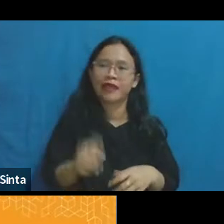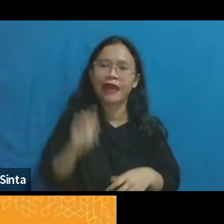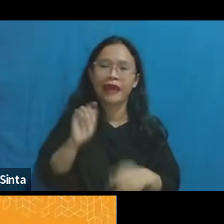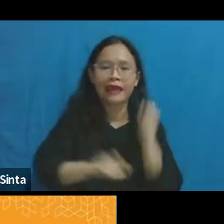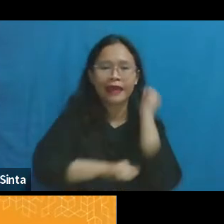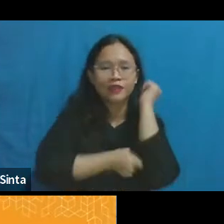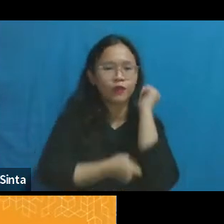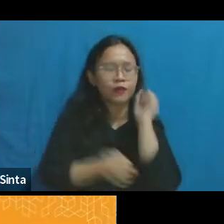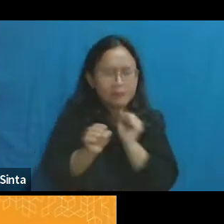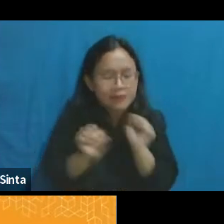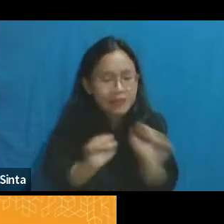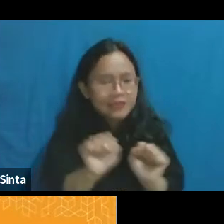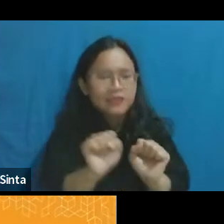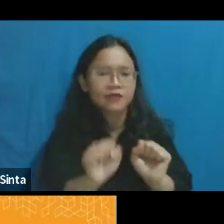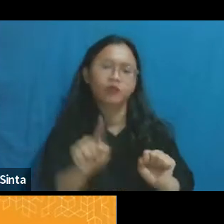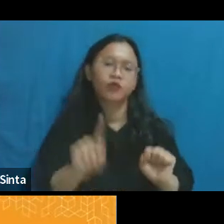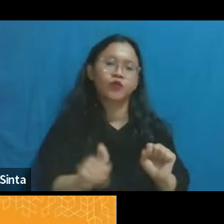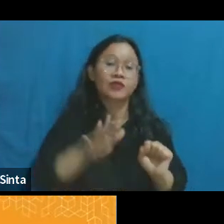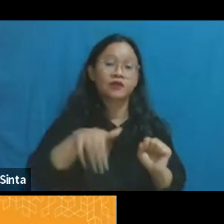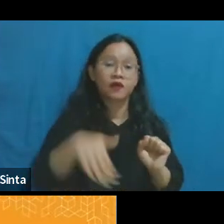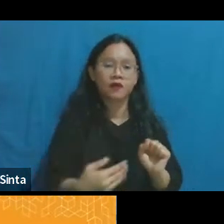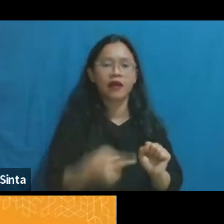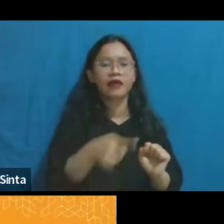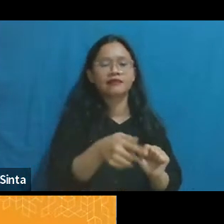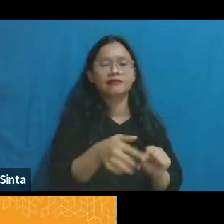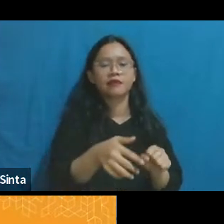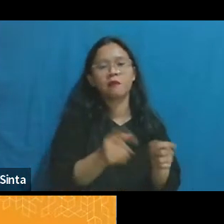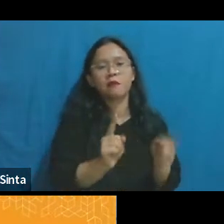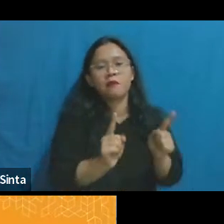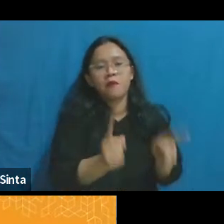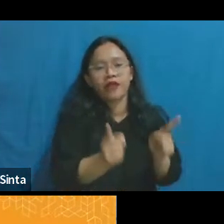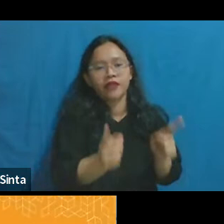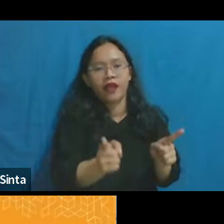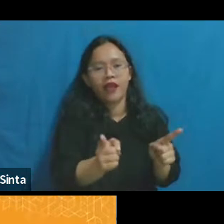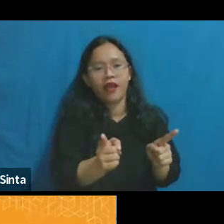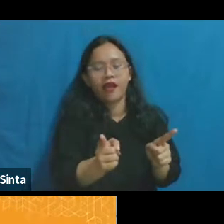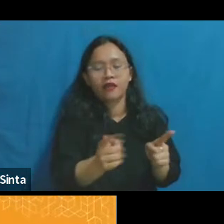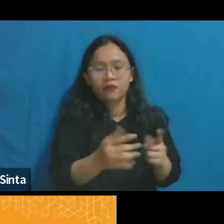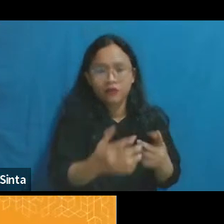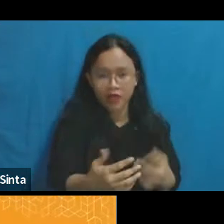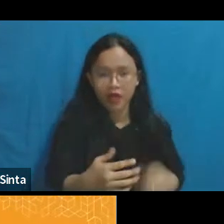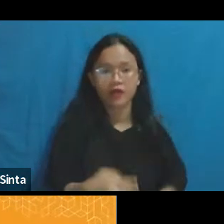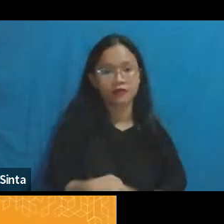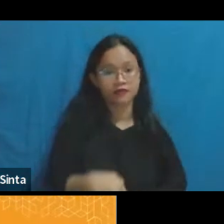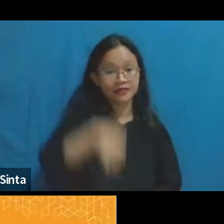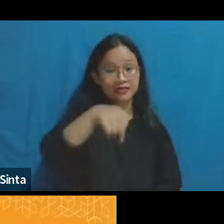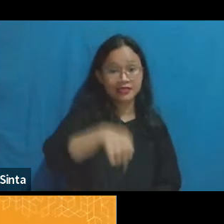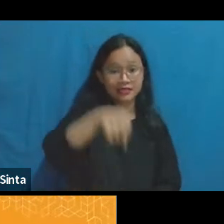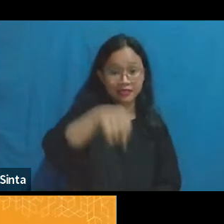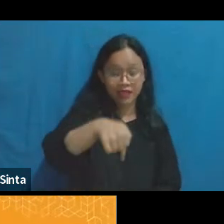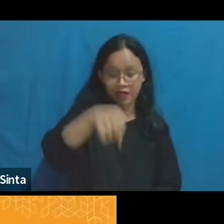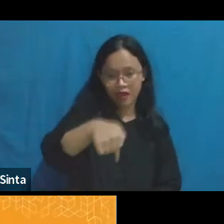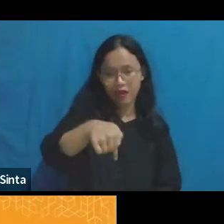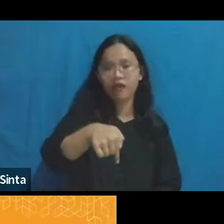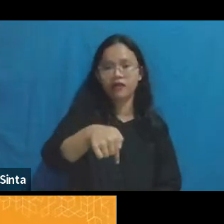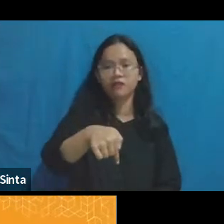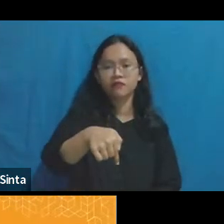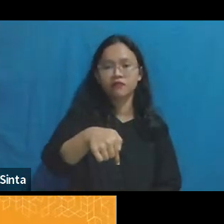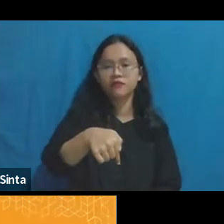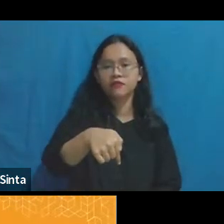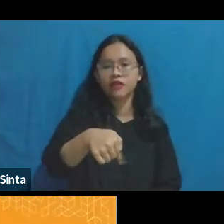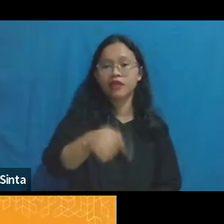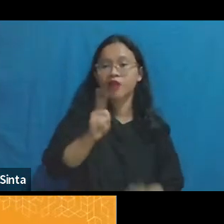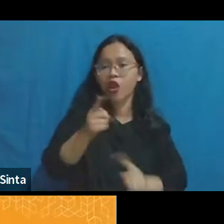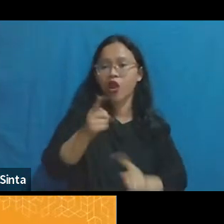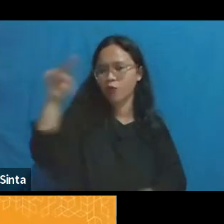because the critical situation that we face right now, even though the Indonesian government always talk